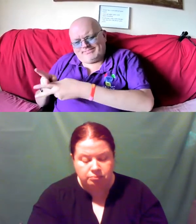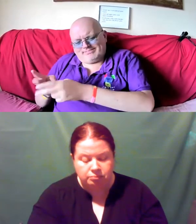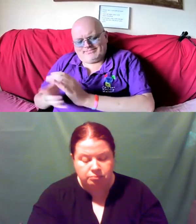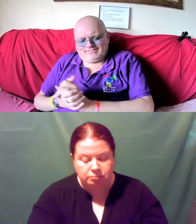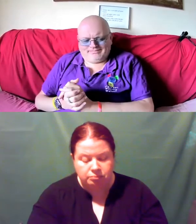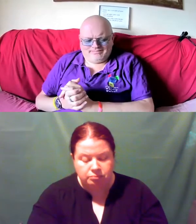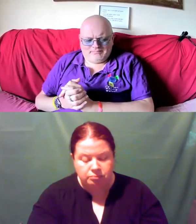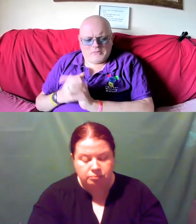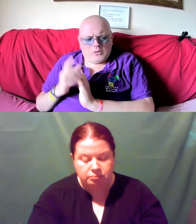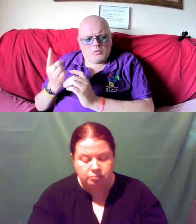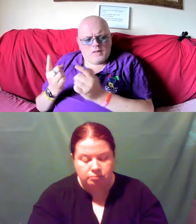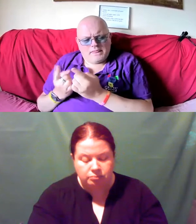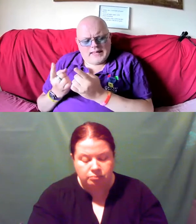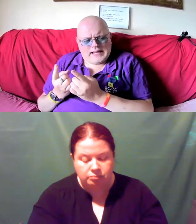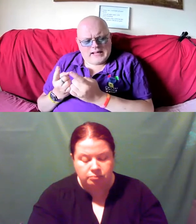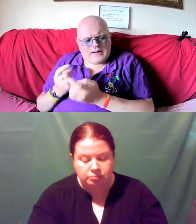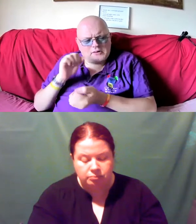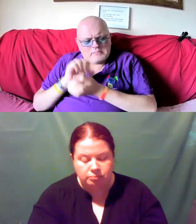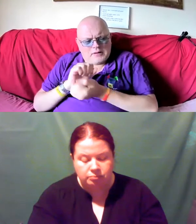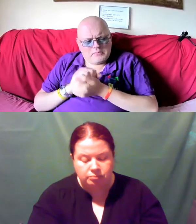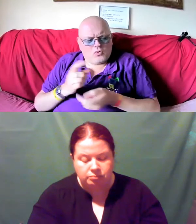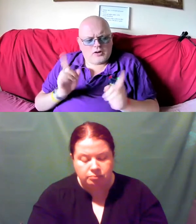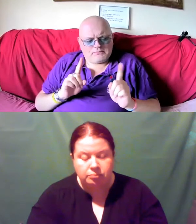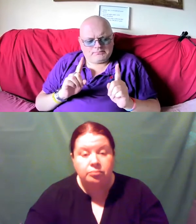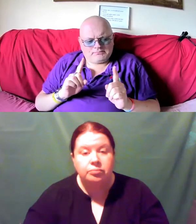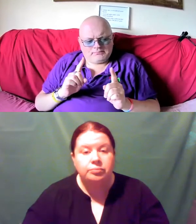was that I was baptized as a baby